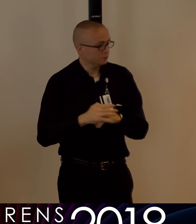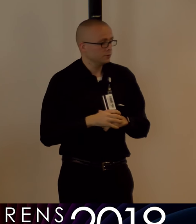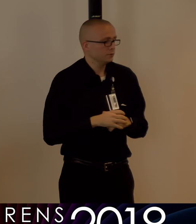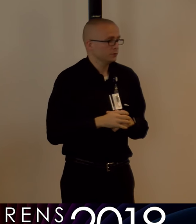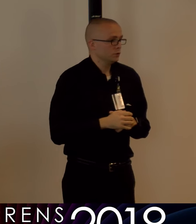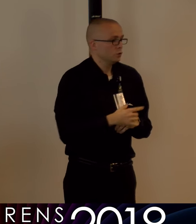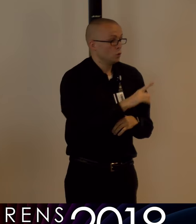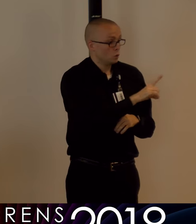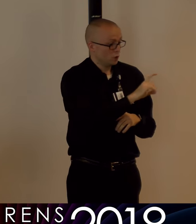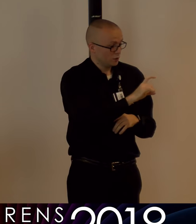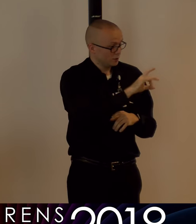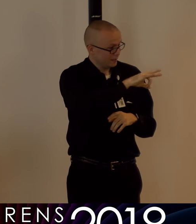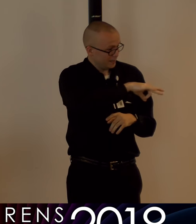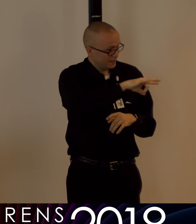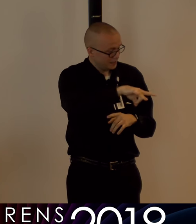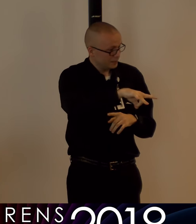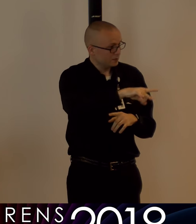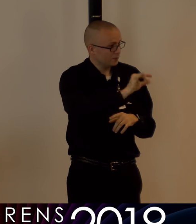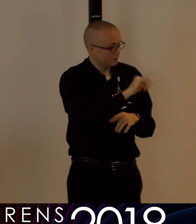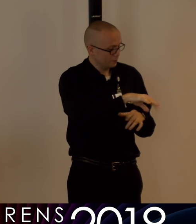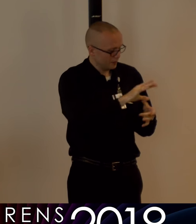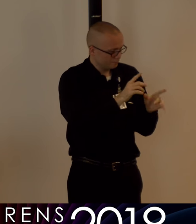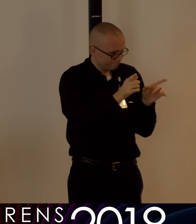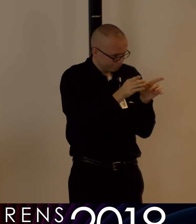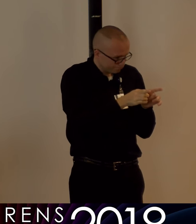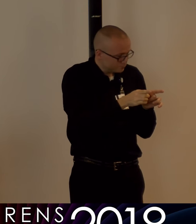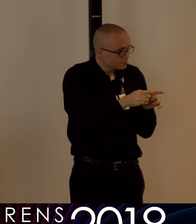this 188 kilobases of DNA